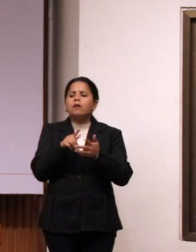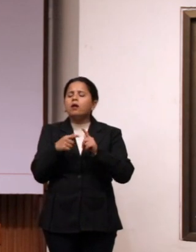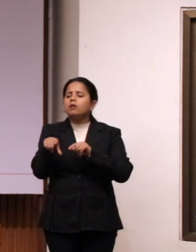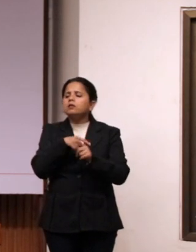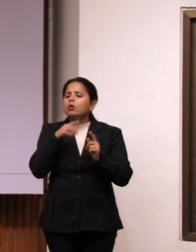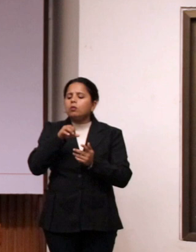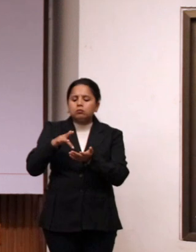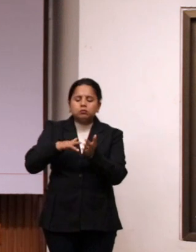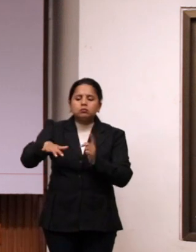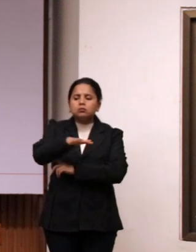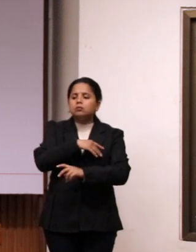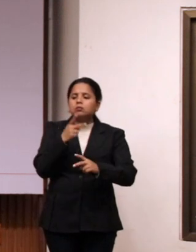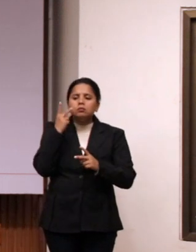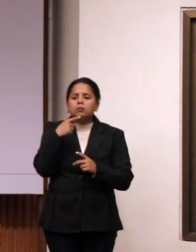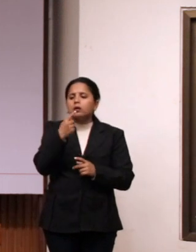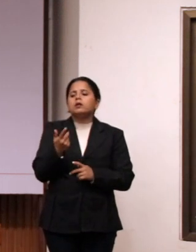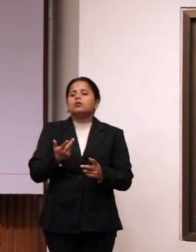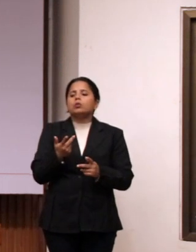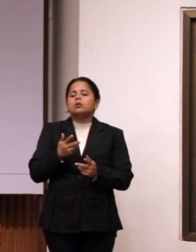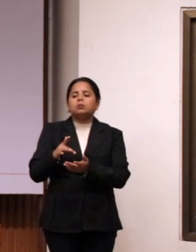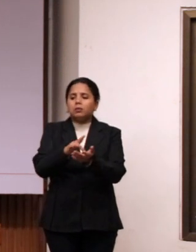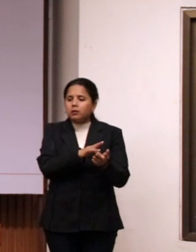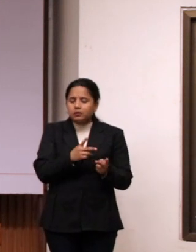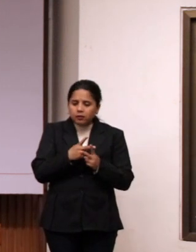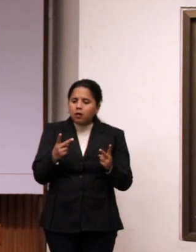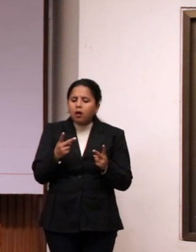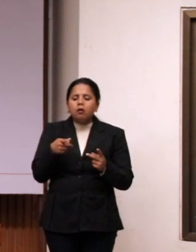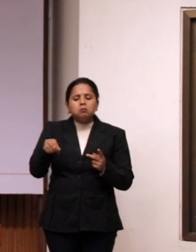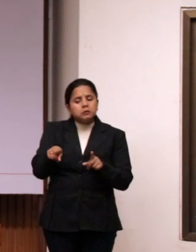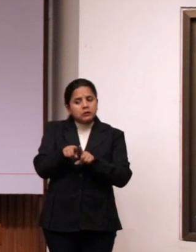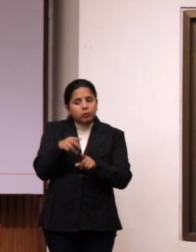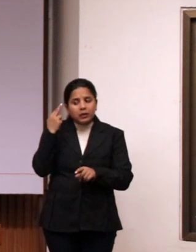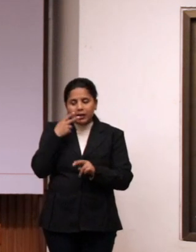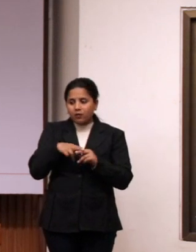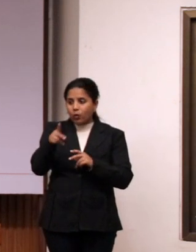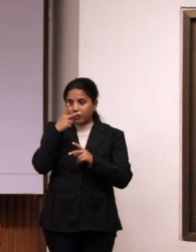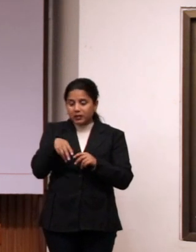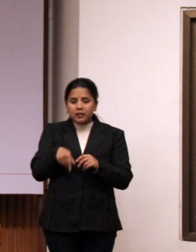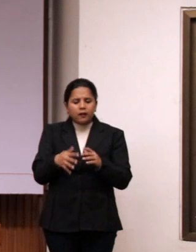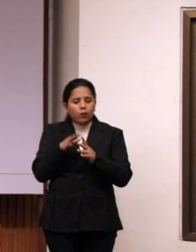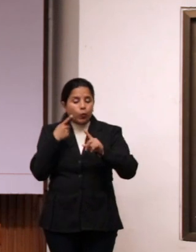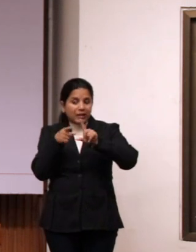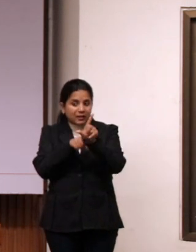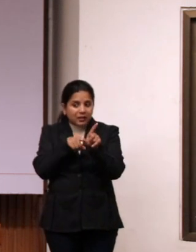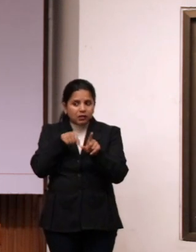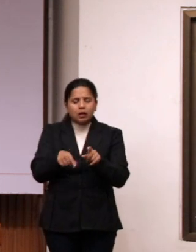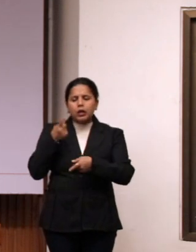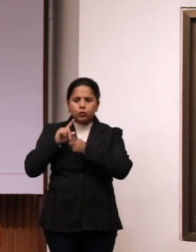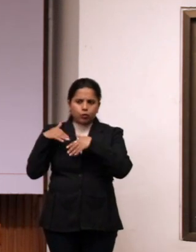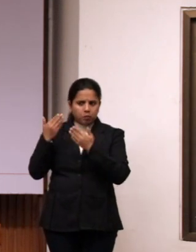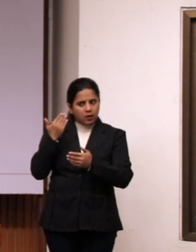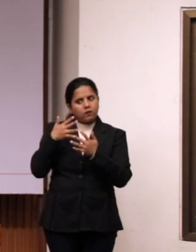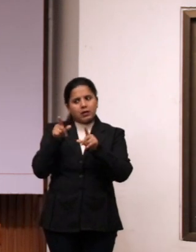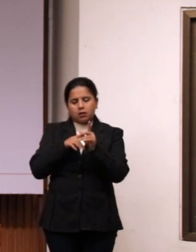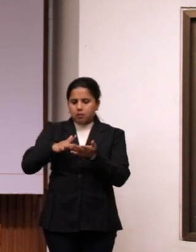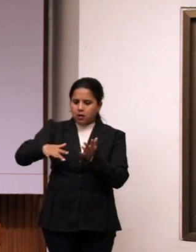Vetiveria actually loves floodplain areas. So therefore, if you look at vetiveria historical perspective that vetiveria was there,